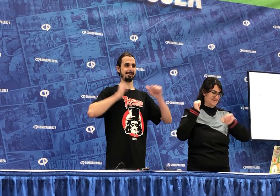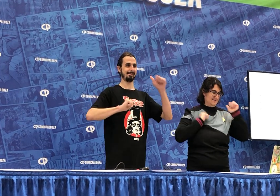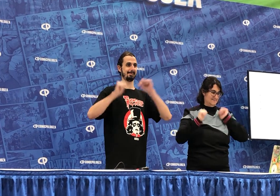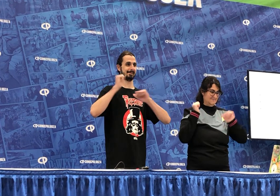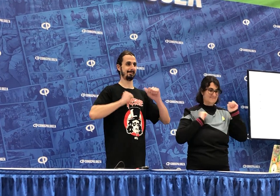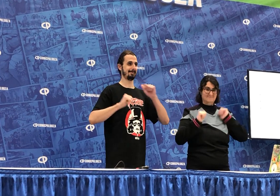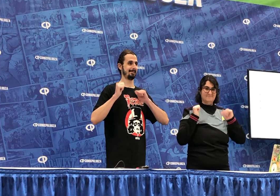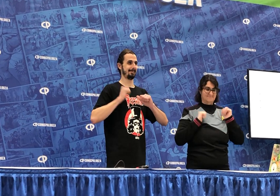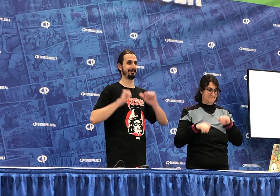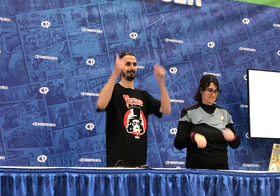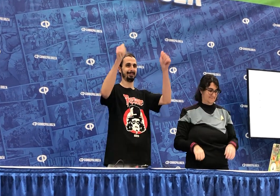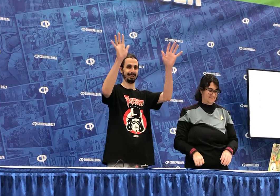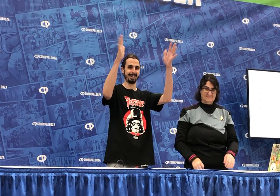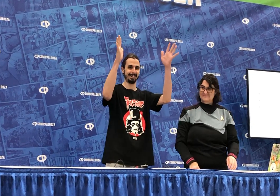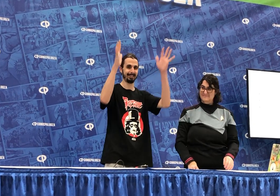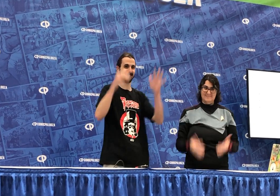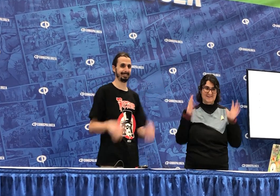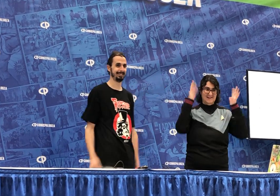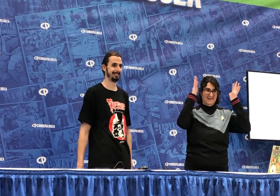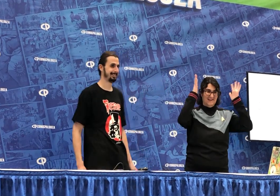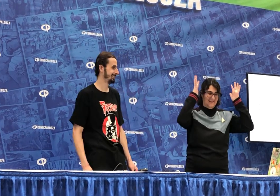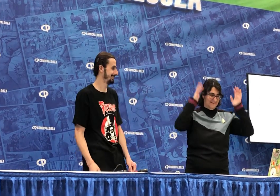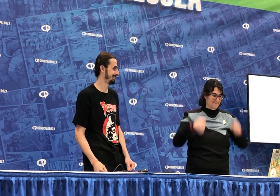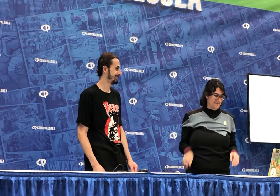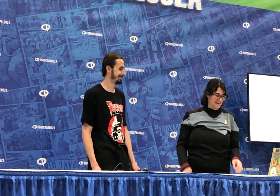Drama. All right, great job. Yay.